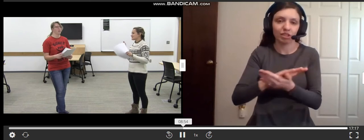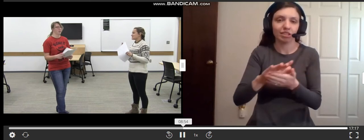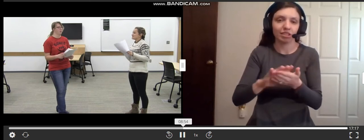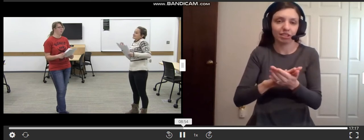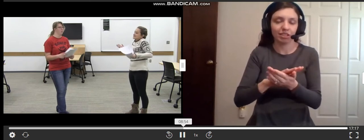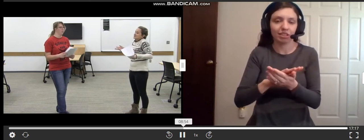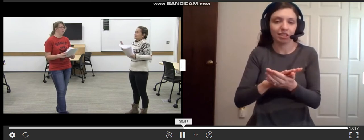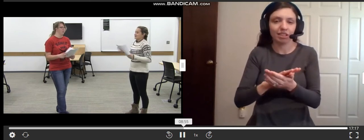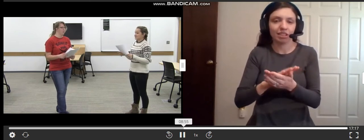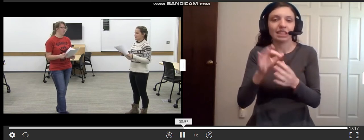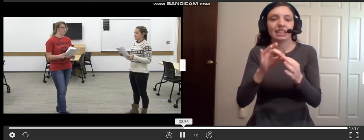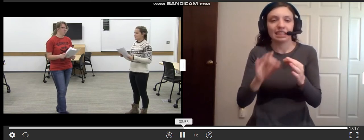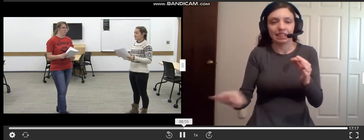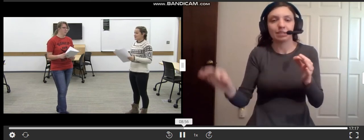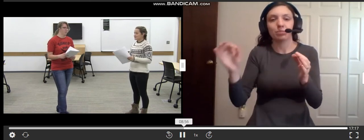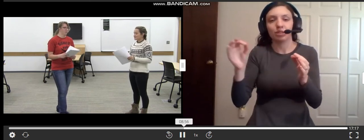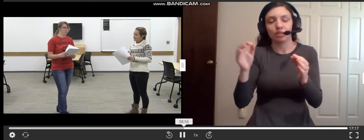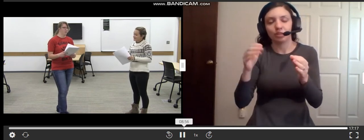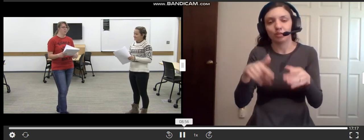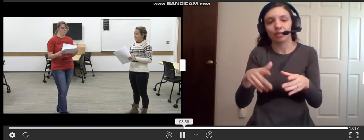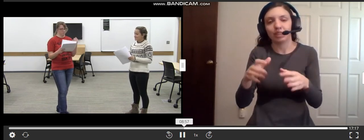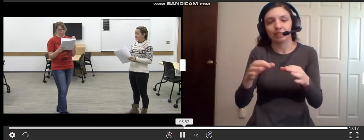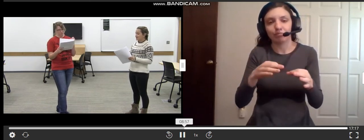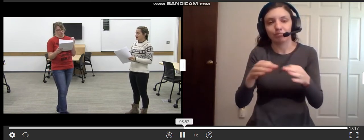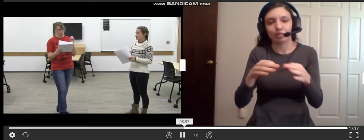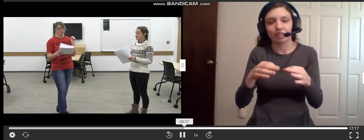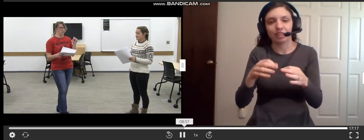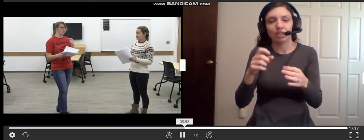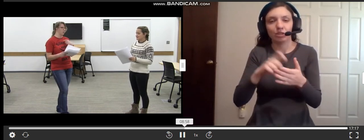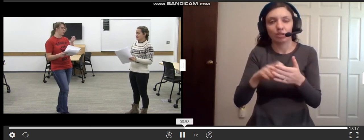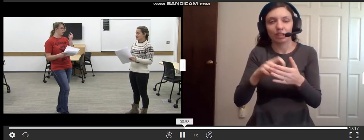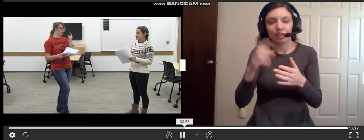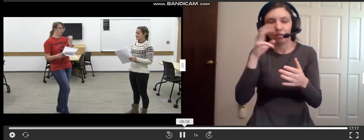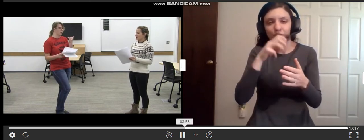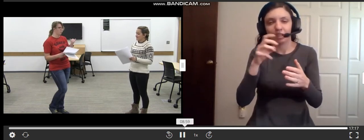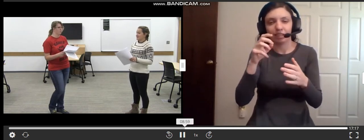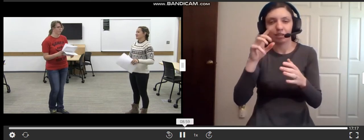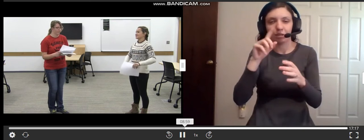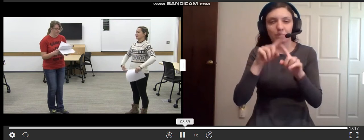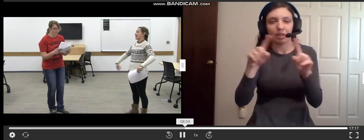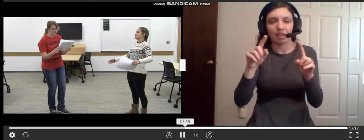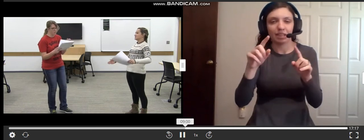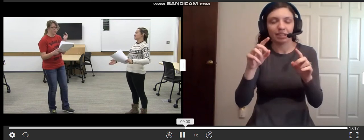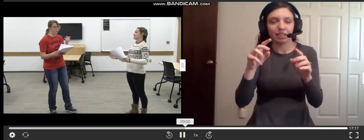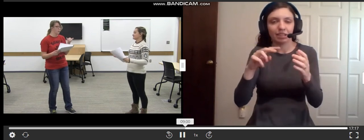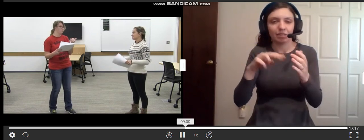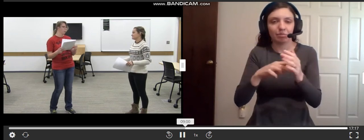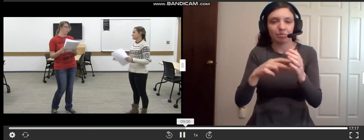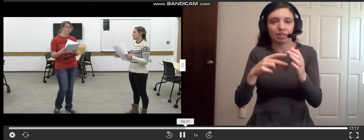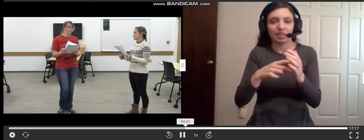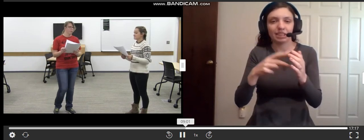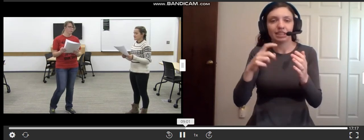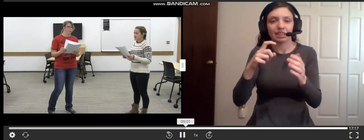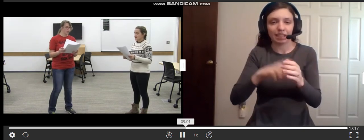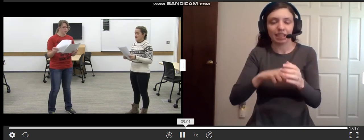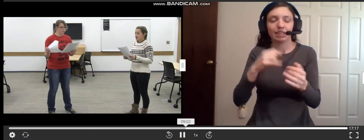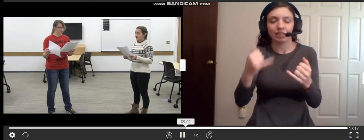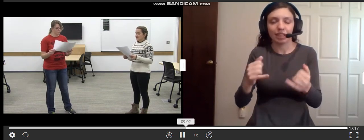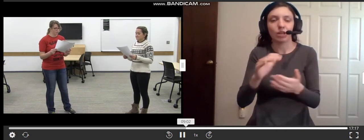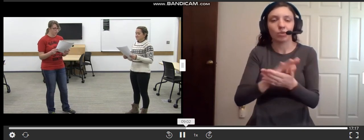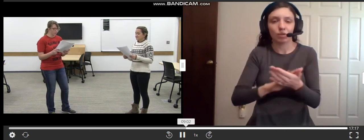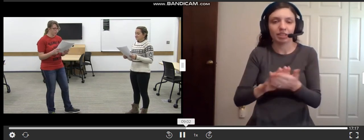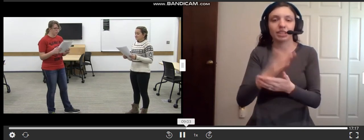That's the most simplest term. So it's written a little bit weird, but it's basically why then it's time to do it.